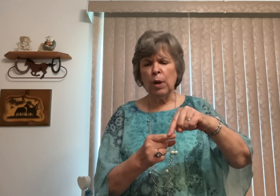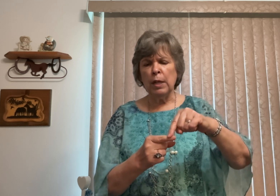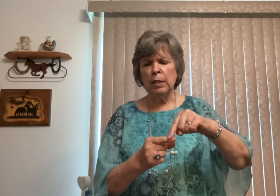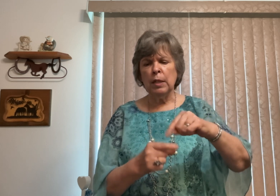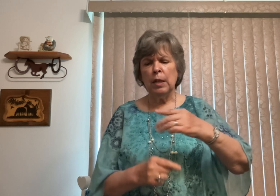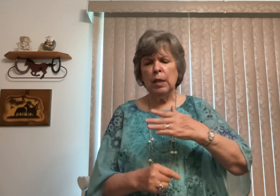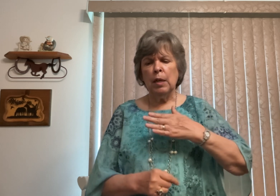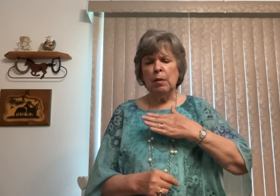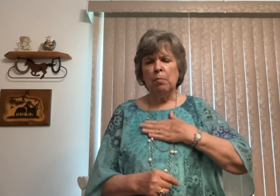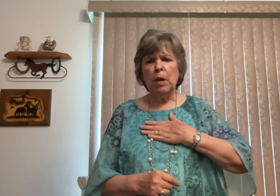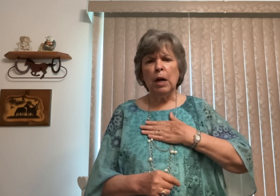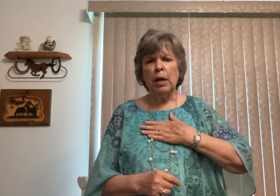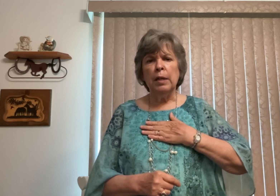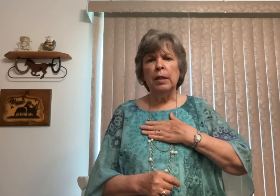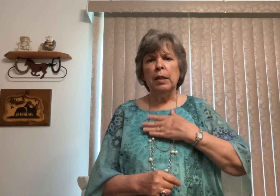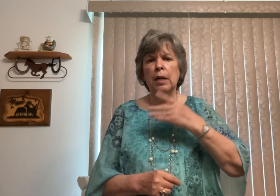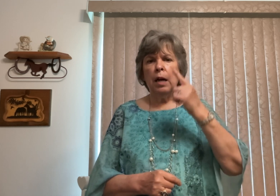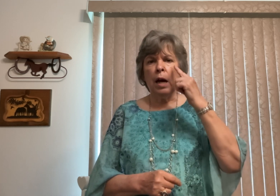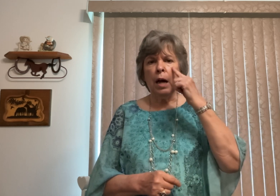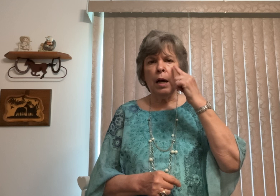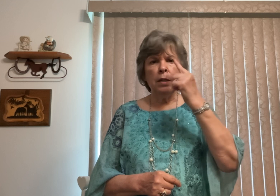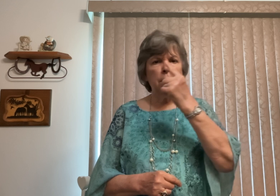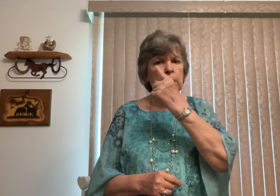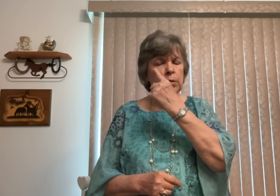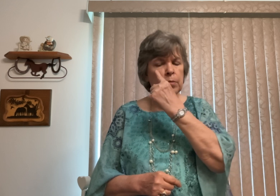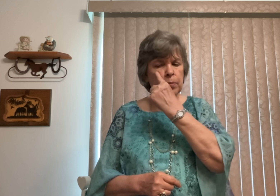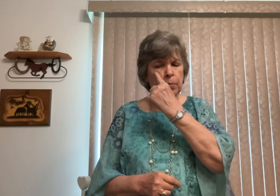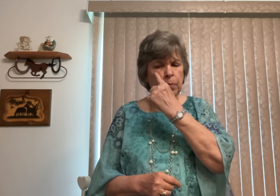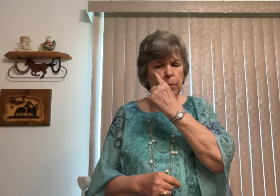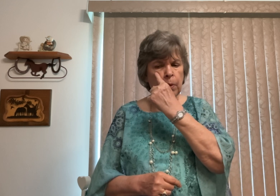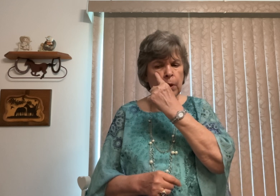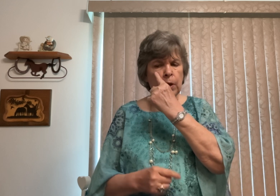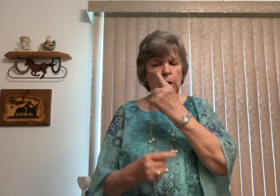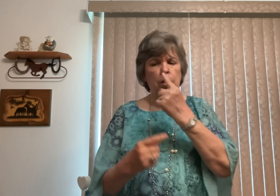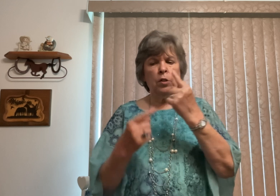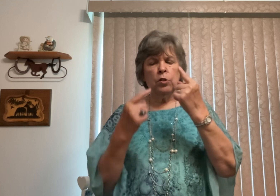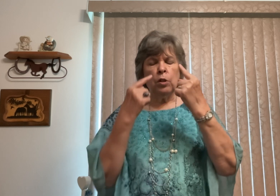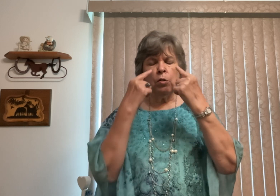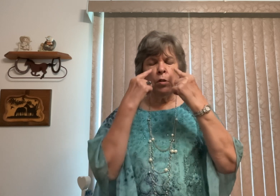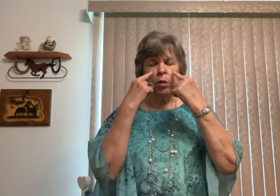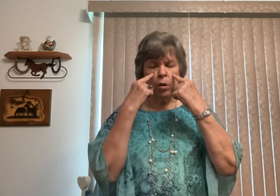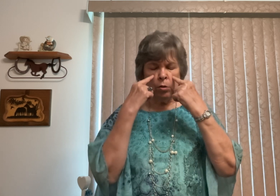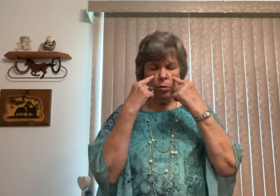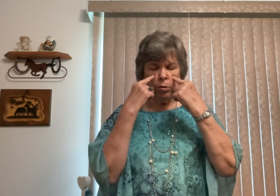When my eyes shall close